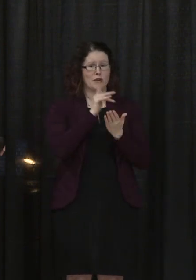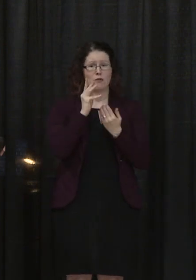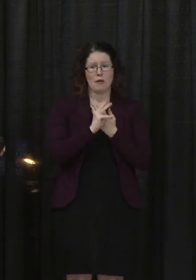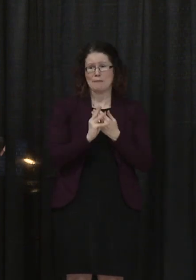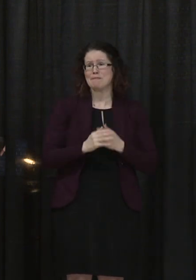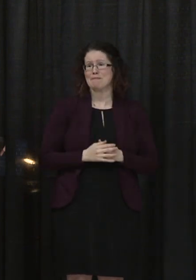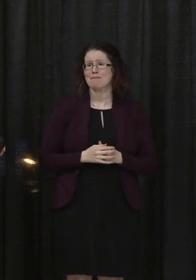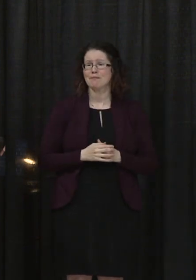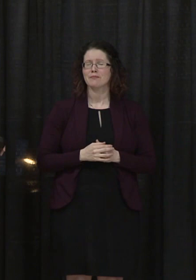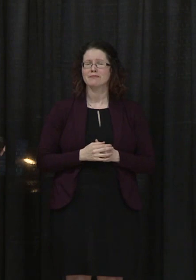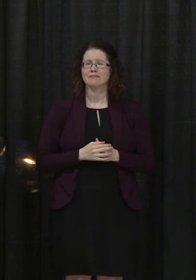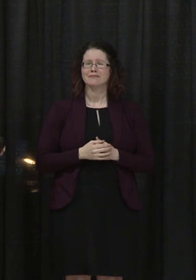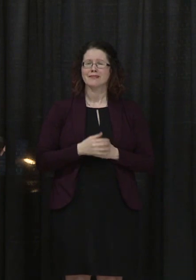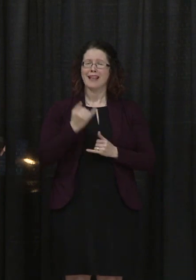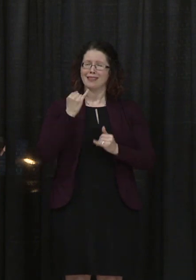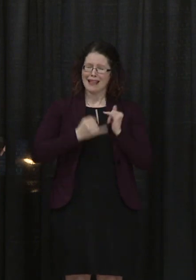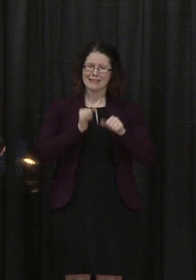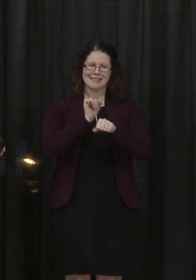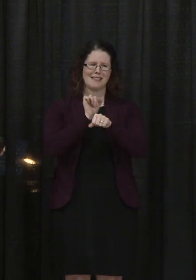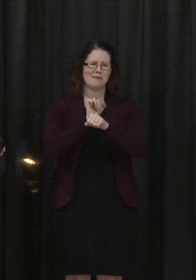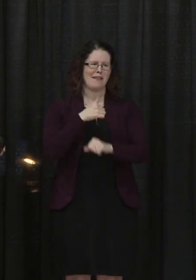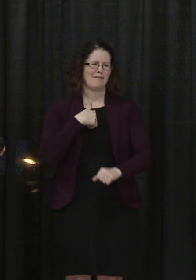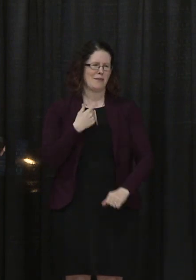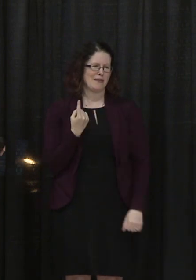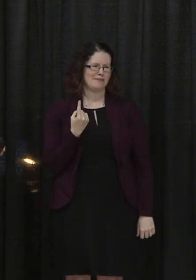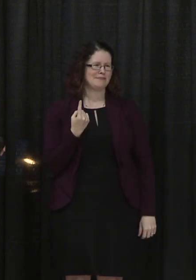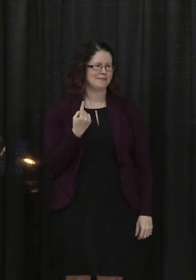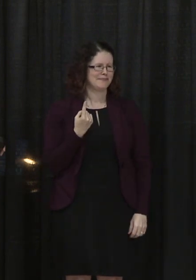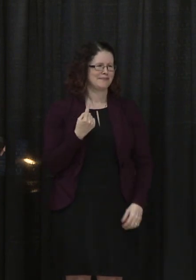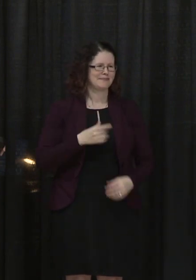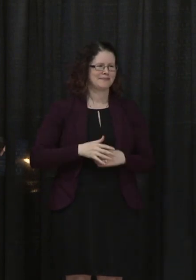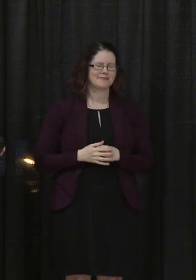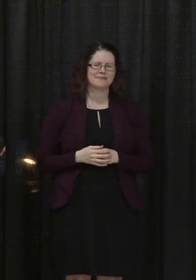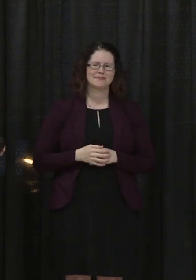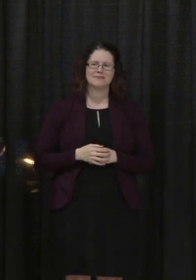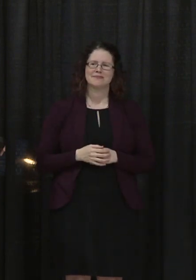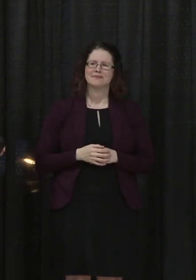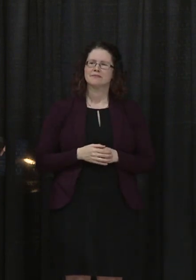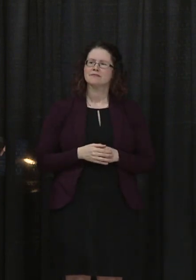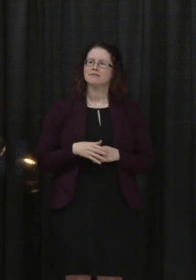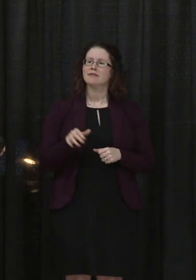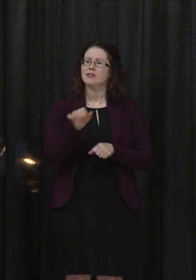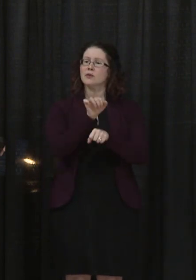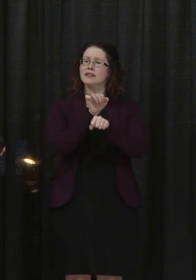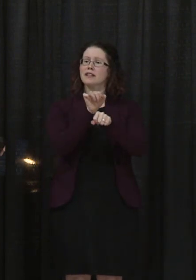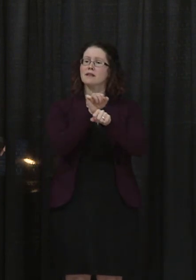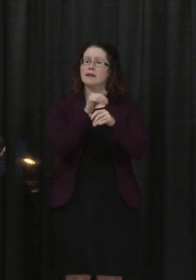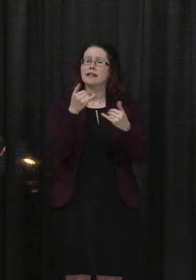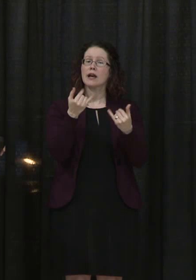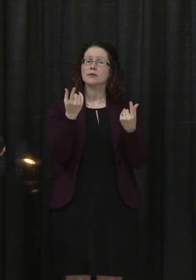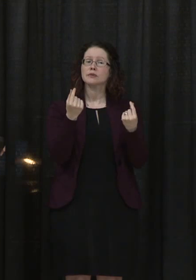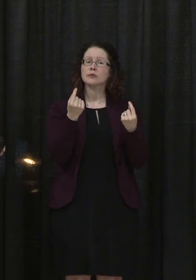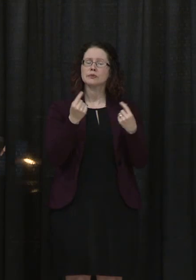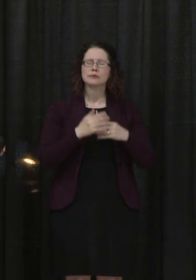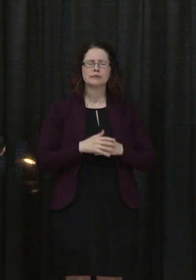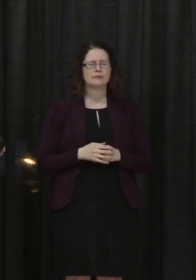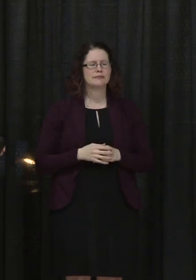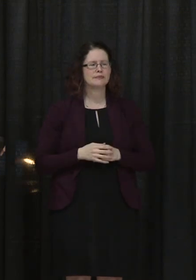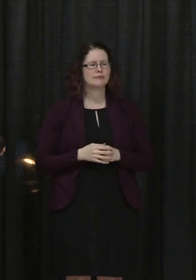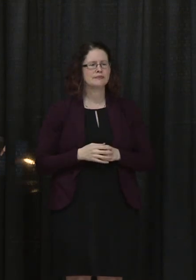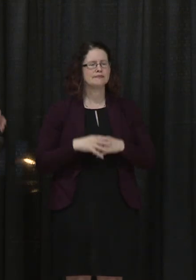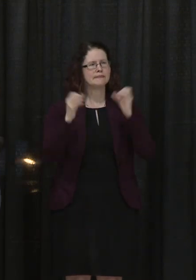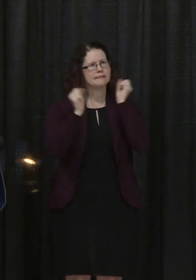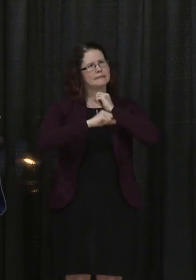one last assignment to do. And that assignment is to take a minute to think of that person